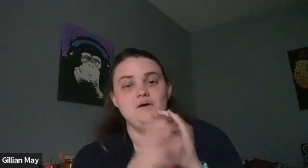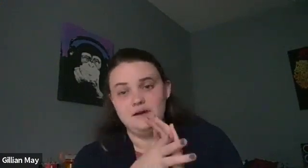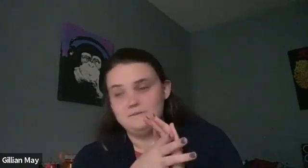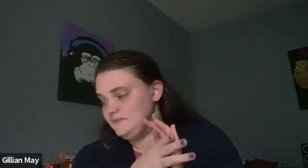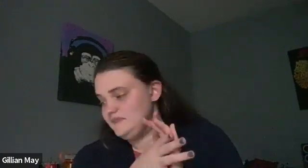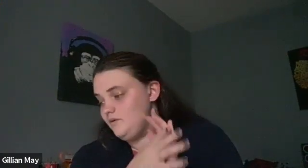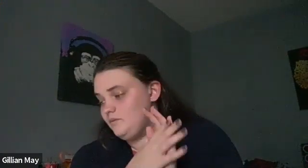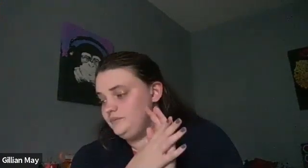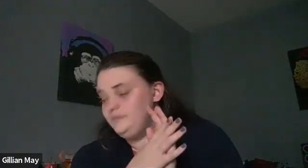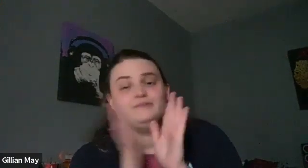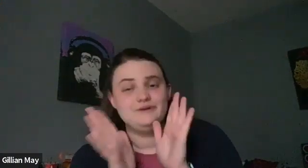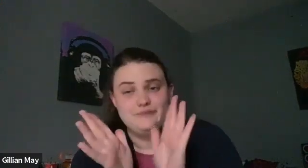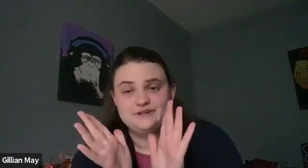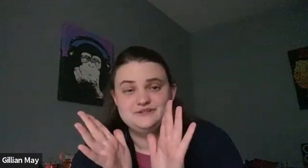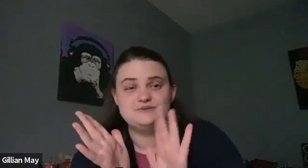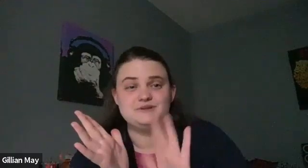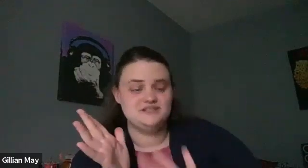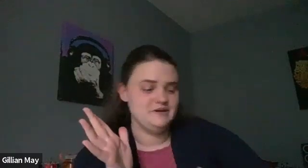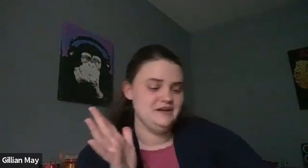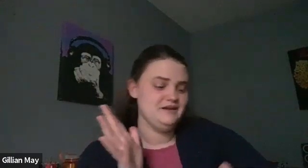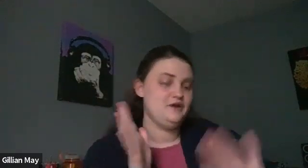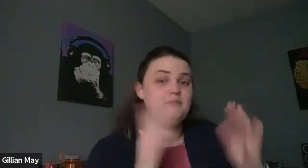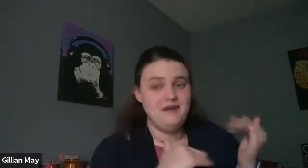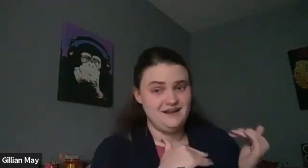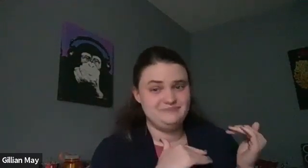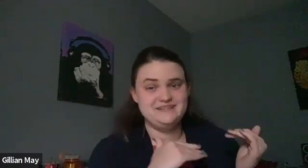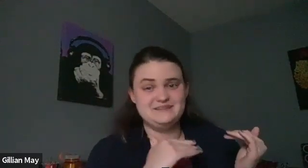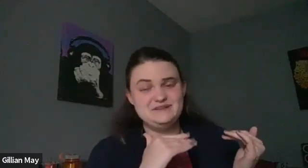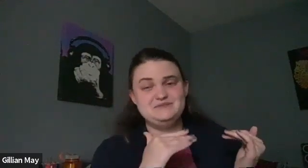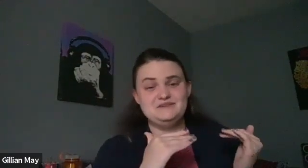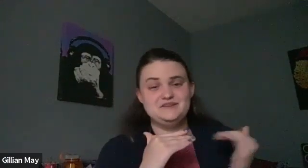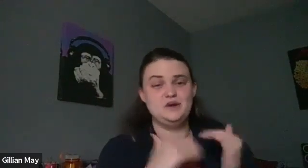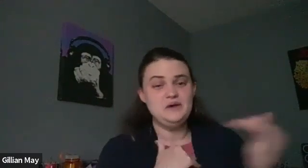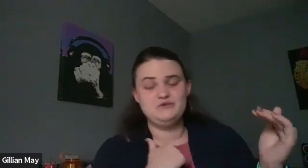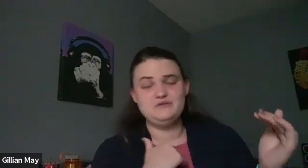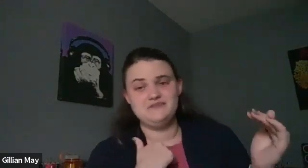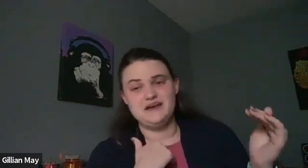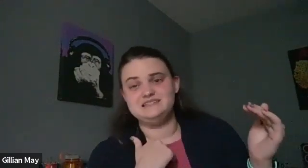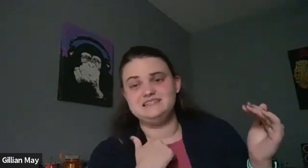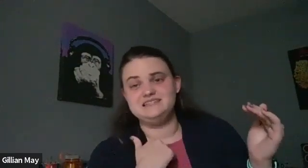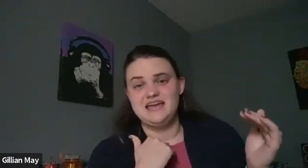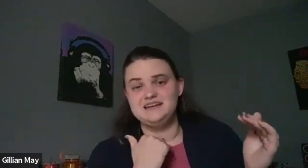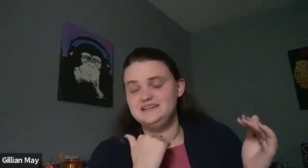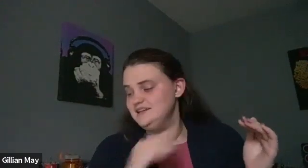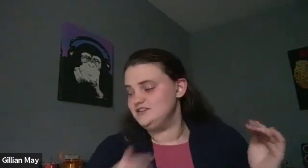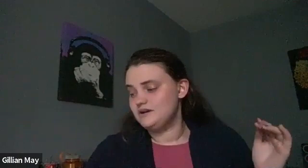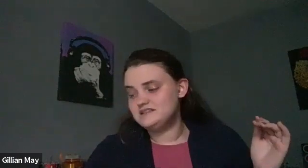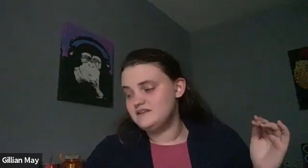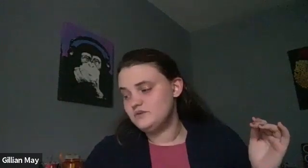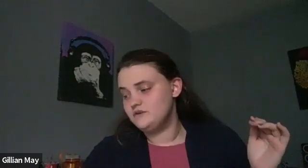Okay. What we're going to do is we're going to stop right here and go back, because I realize we are going through these fast, and there is a lot more food. If